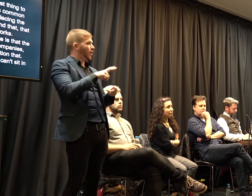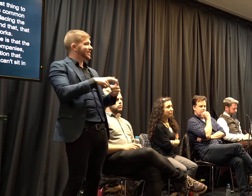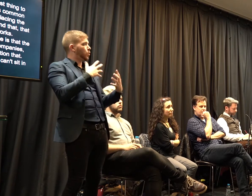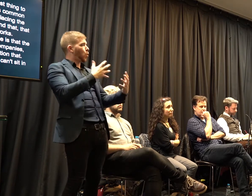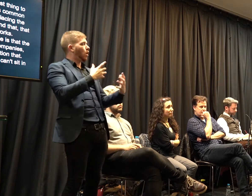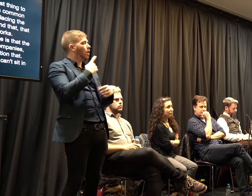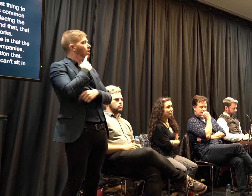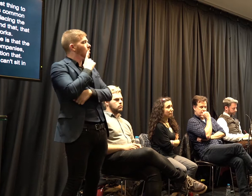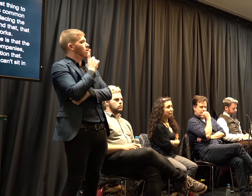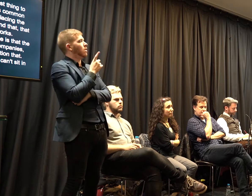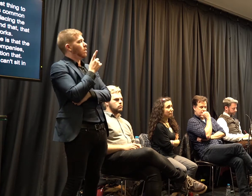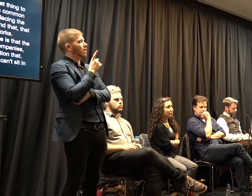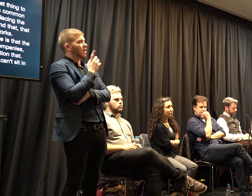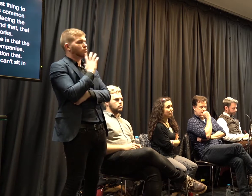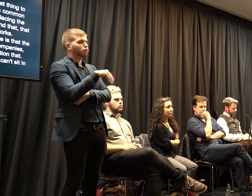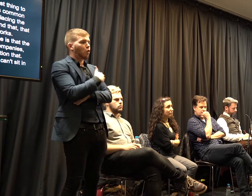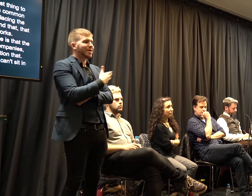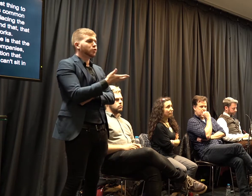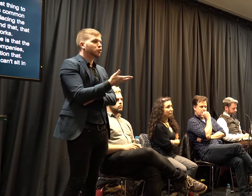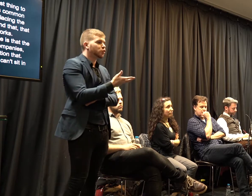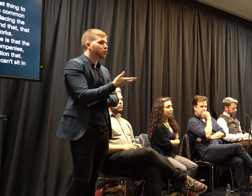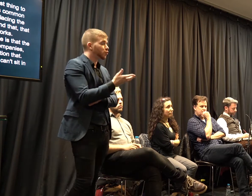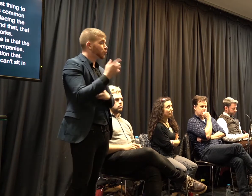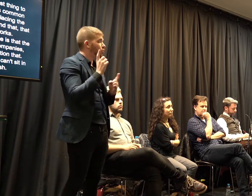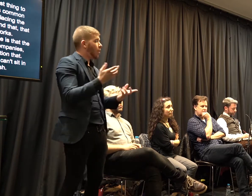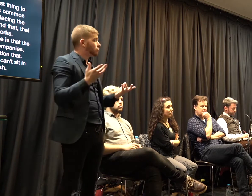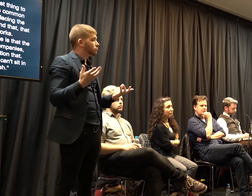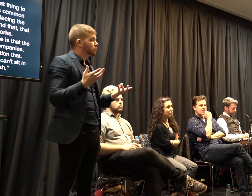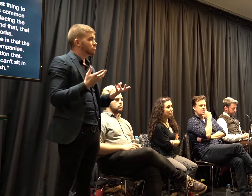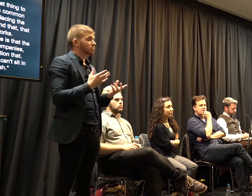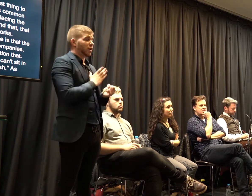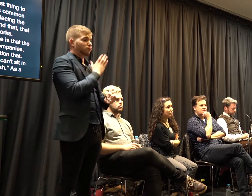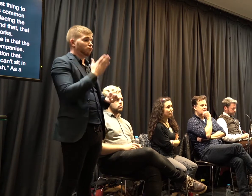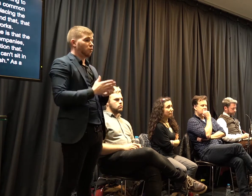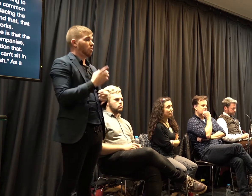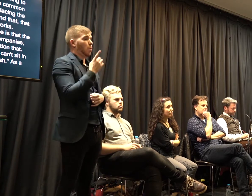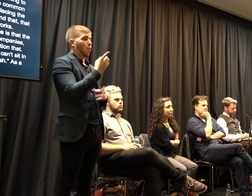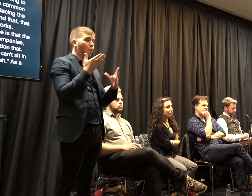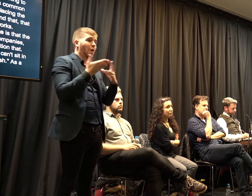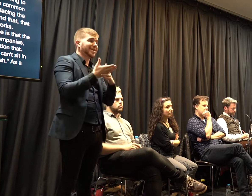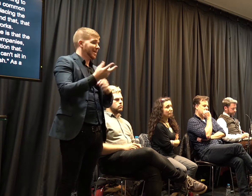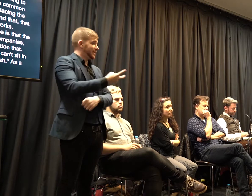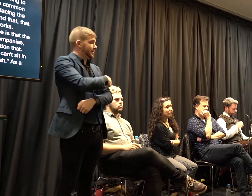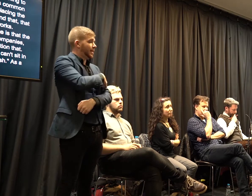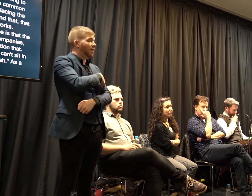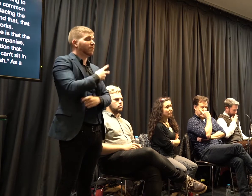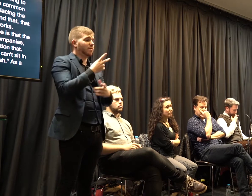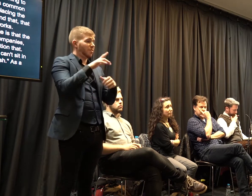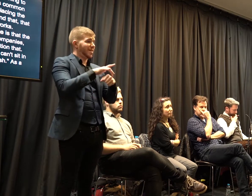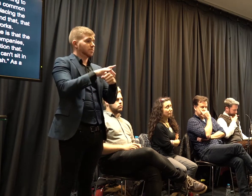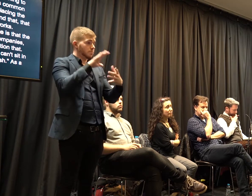say, oh, that was a bit rubbish. And as a result, and one of the access staff in the theatre I've worked